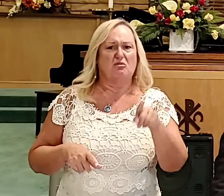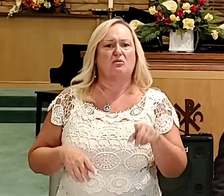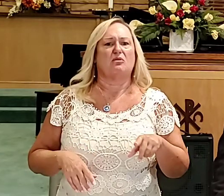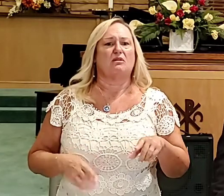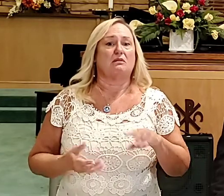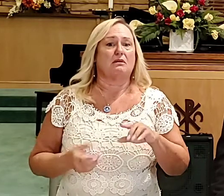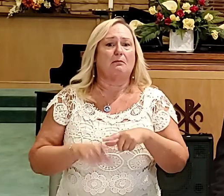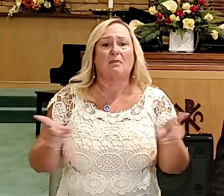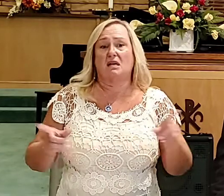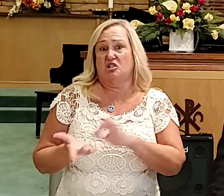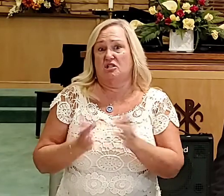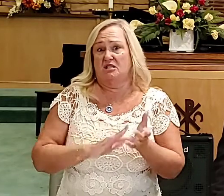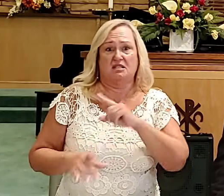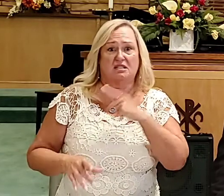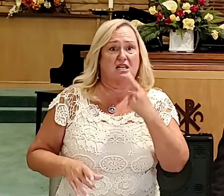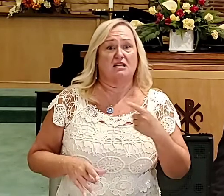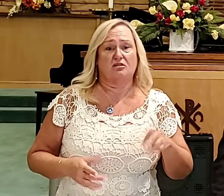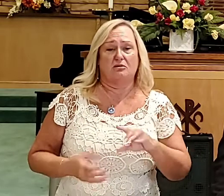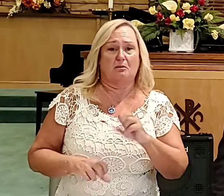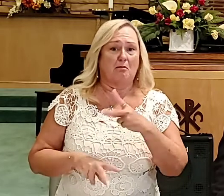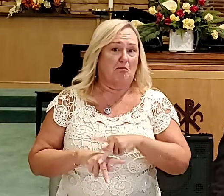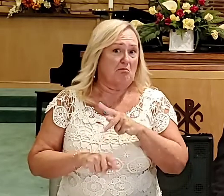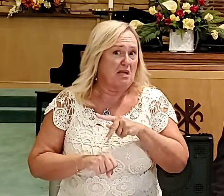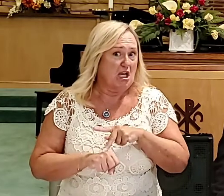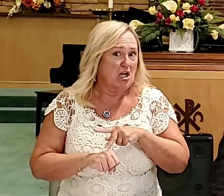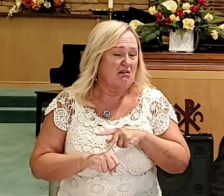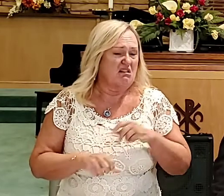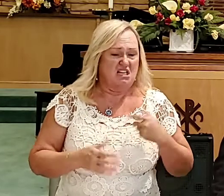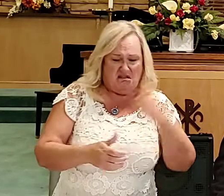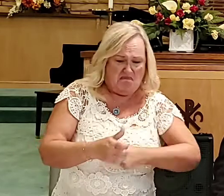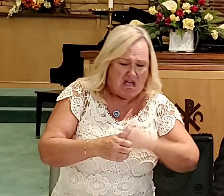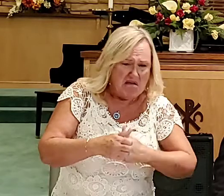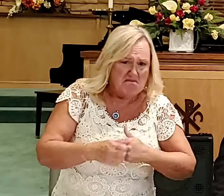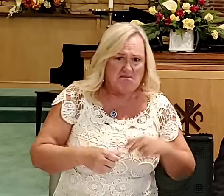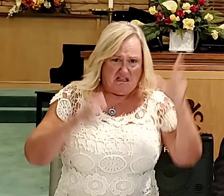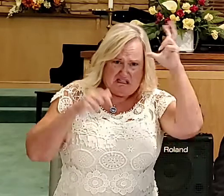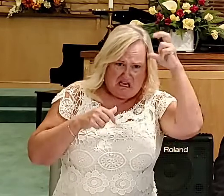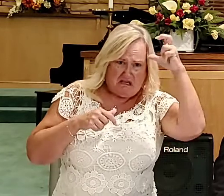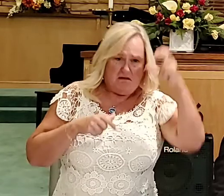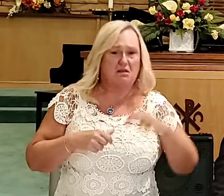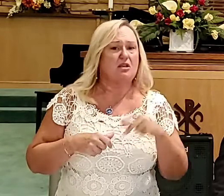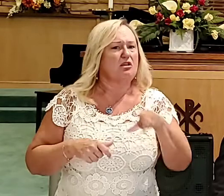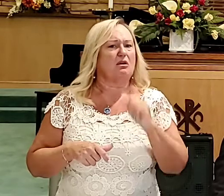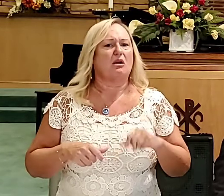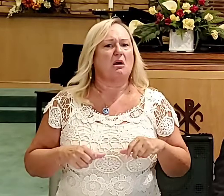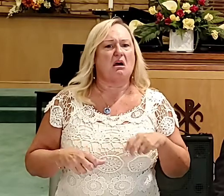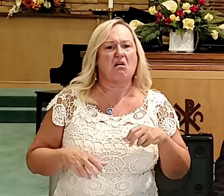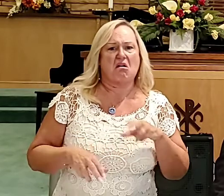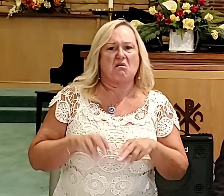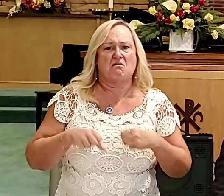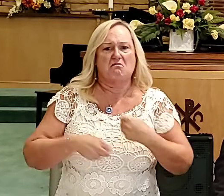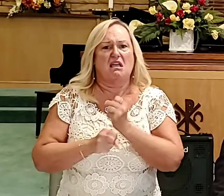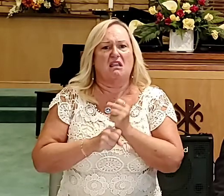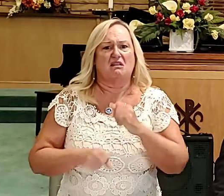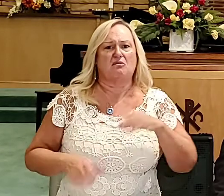But Jesus turned to him and said to Peter, "Get behind me, Satan. You are a stumbling block to